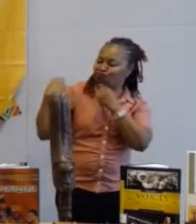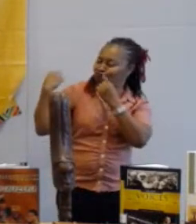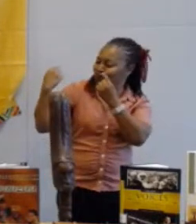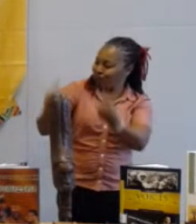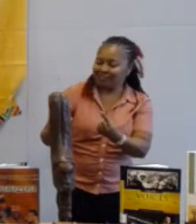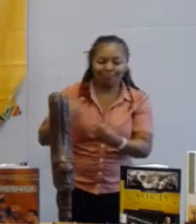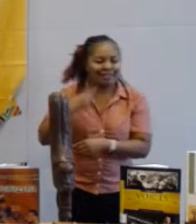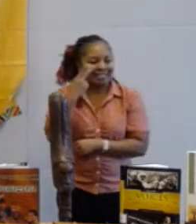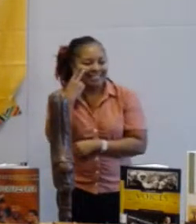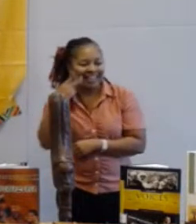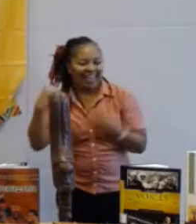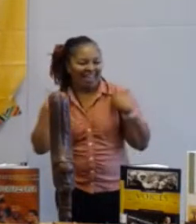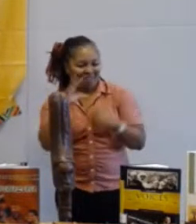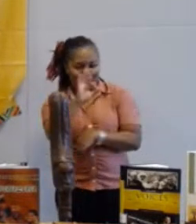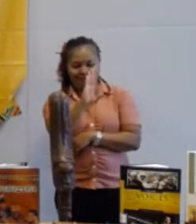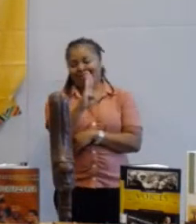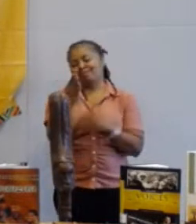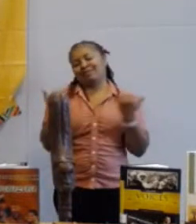now,